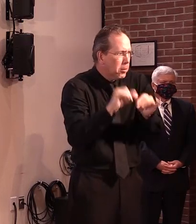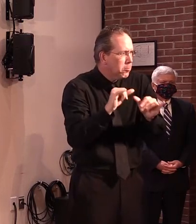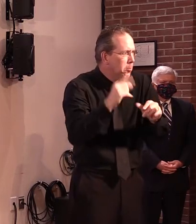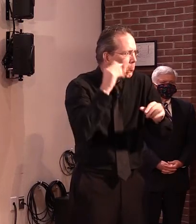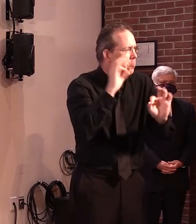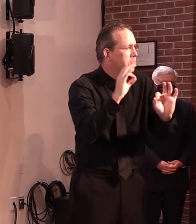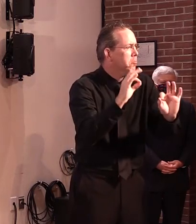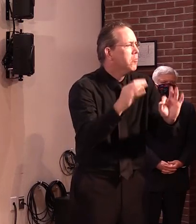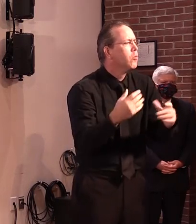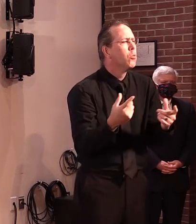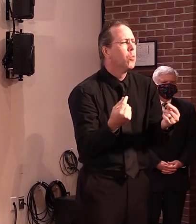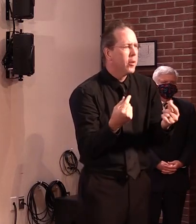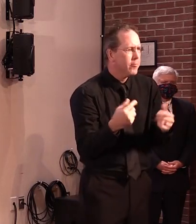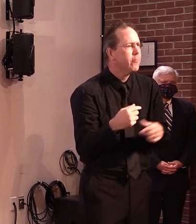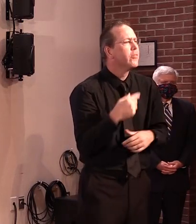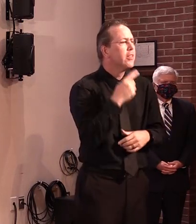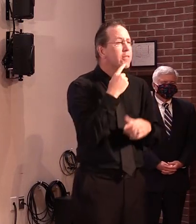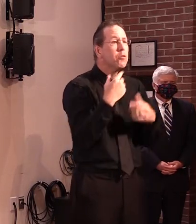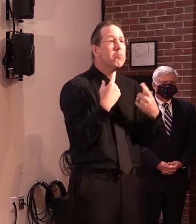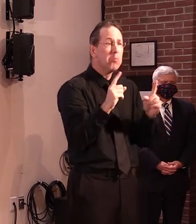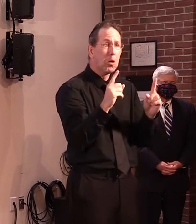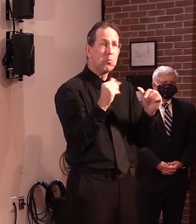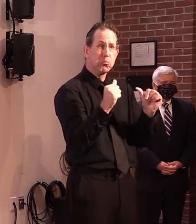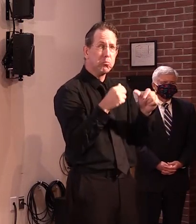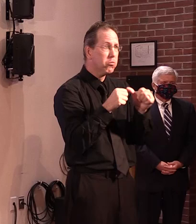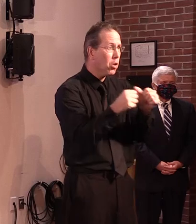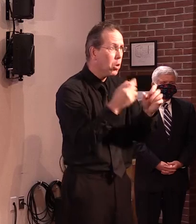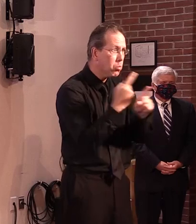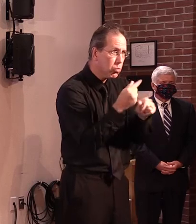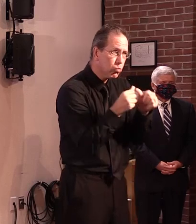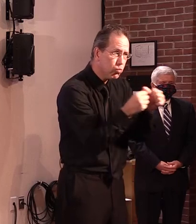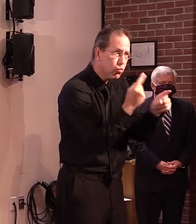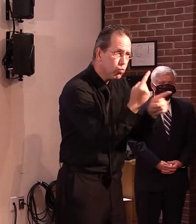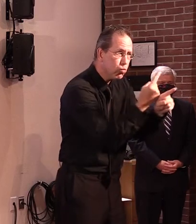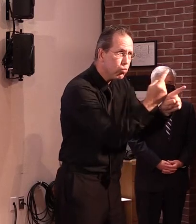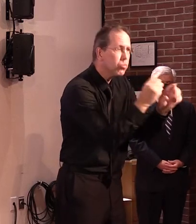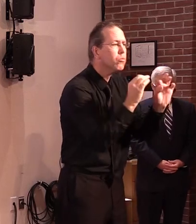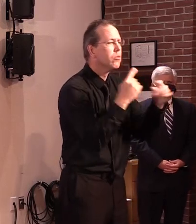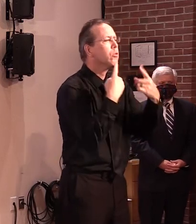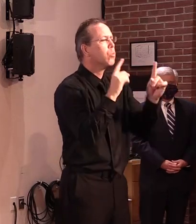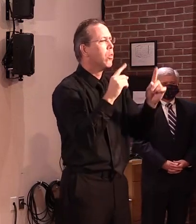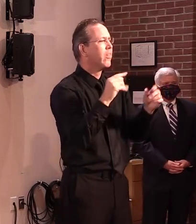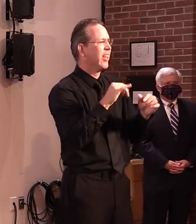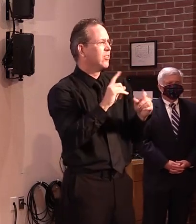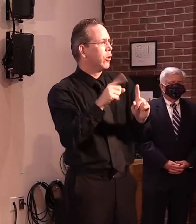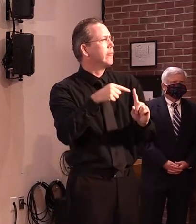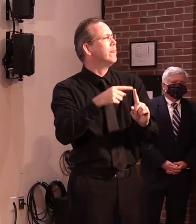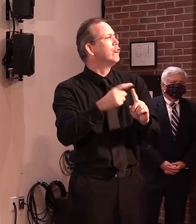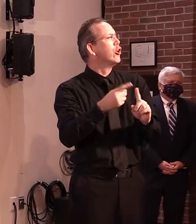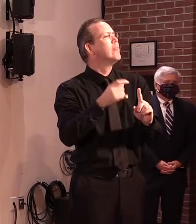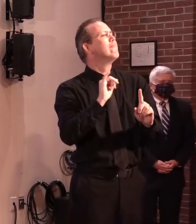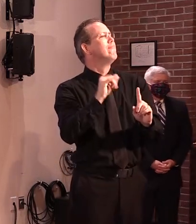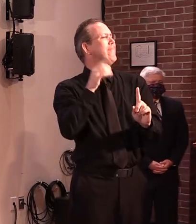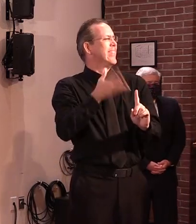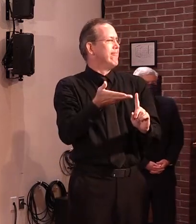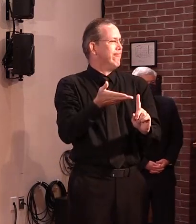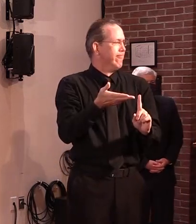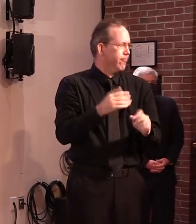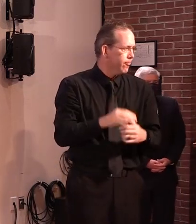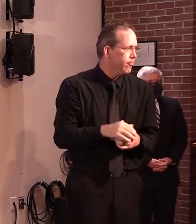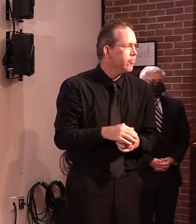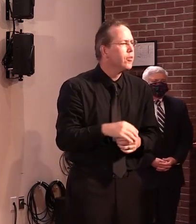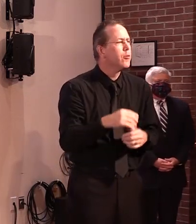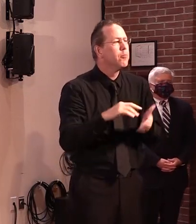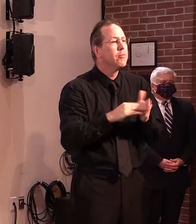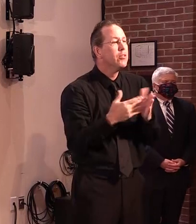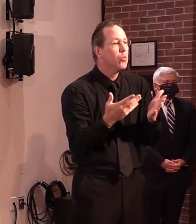able to prudently open is the baseline from which you start. In other words, you are trying to open up, you're getting your children